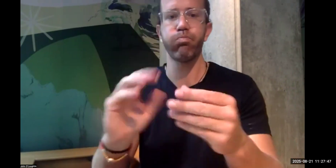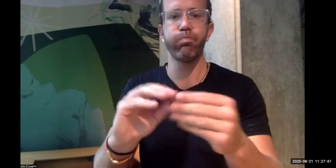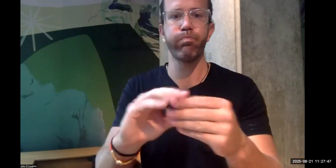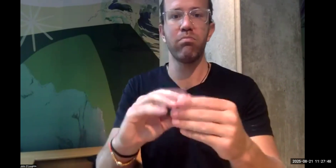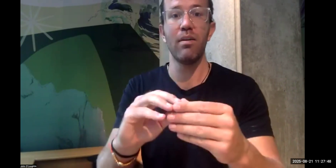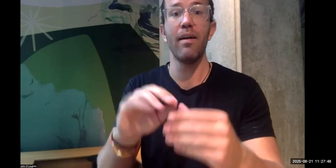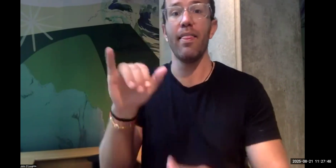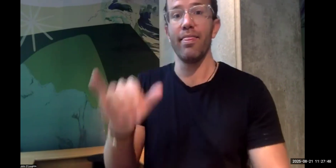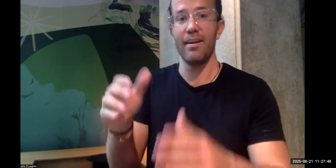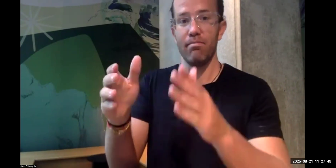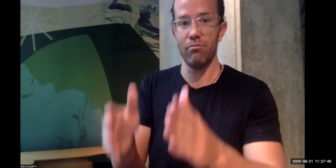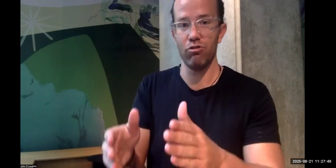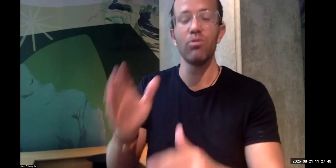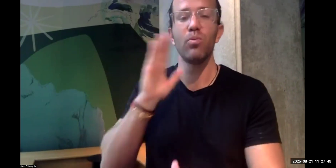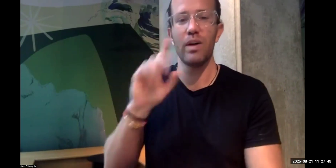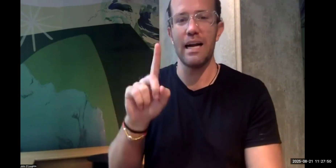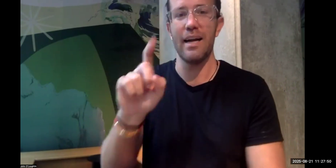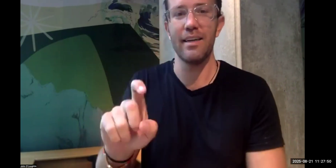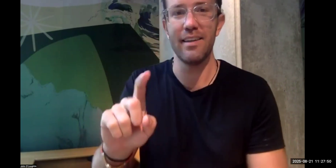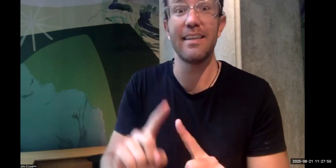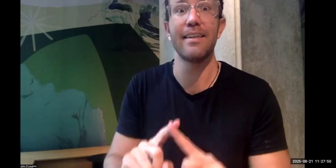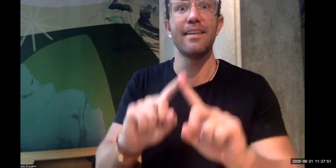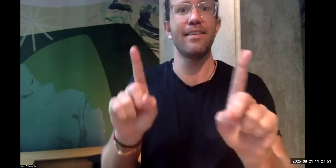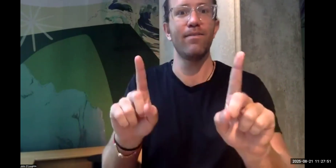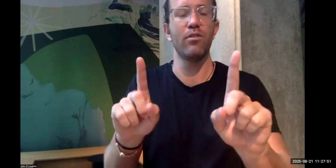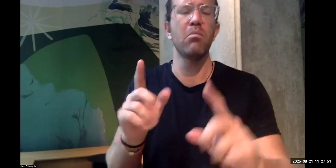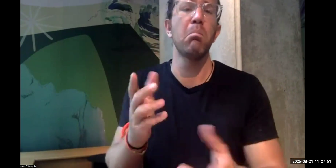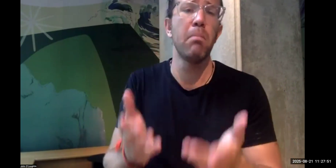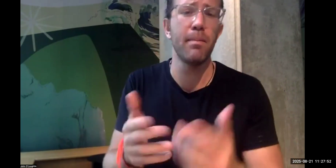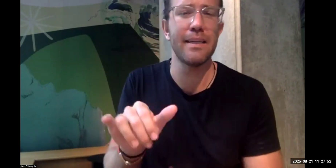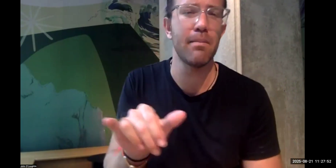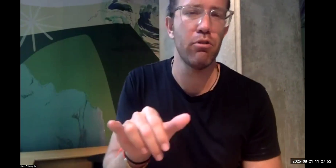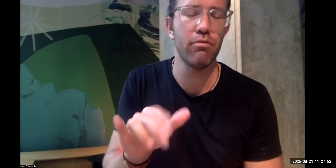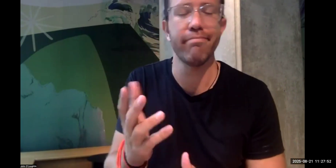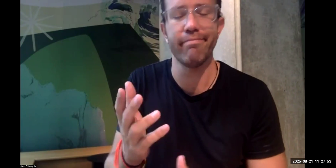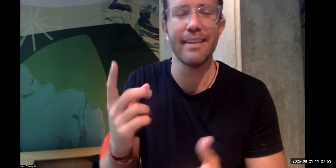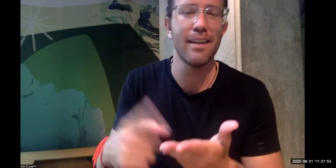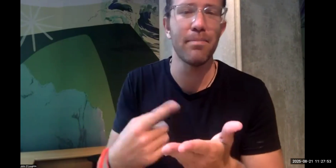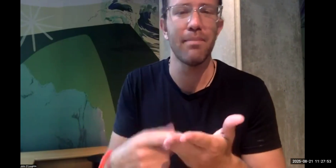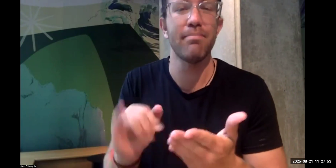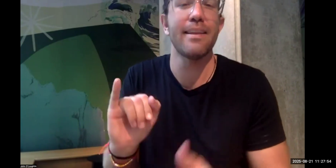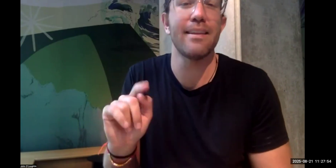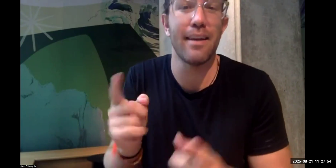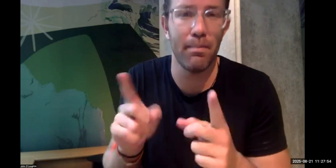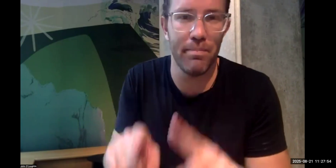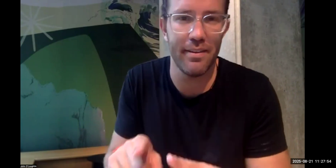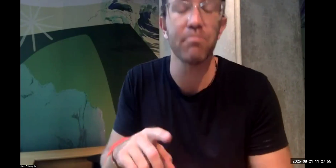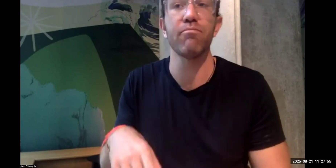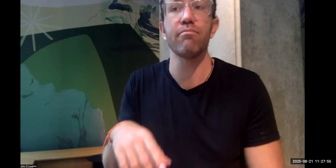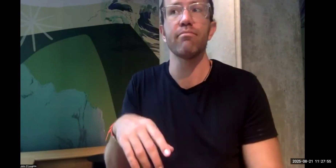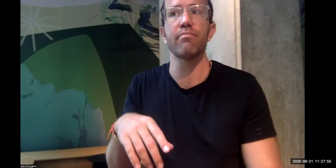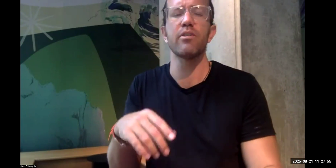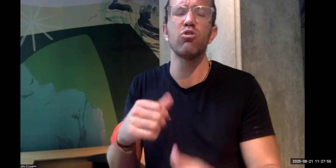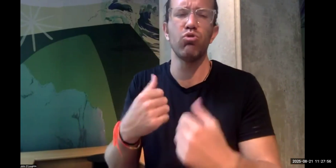question and then make comment. And then that person will ask a different, maybe similar,